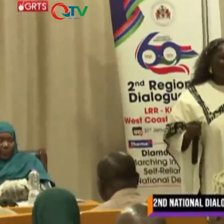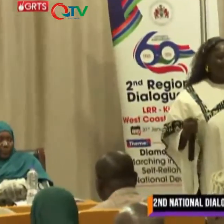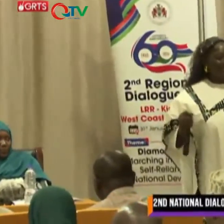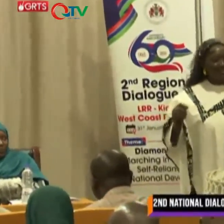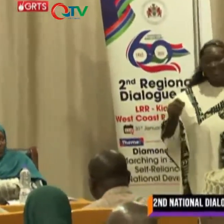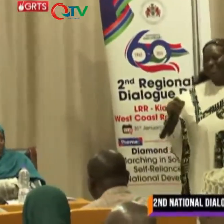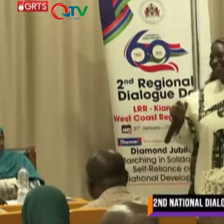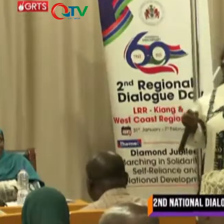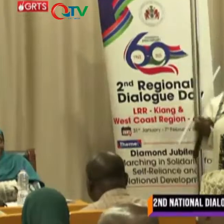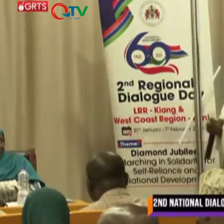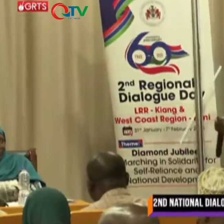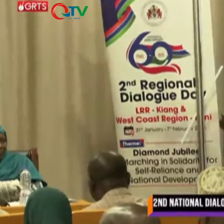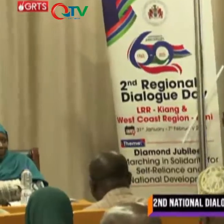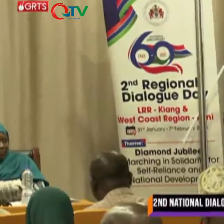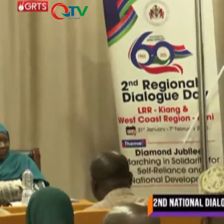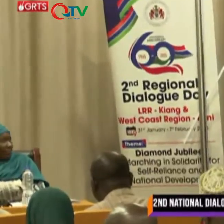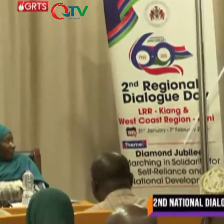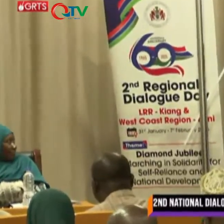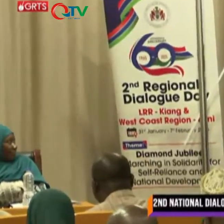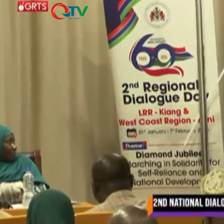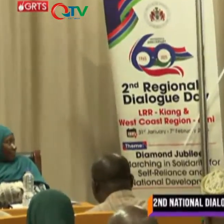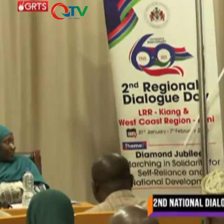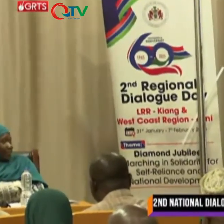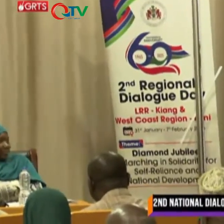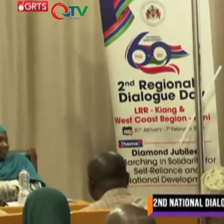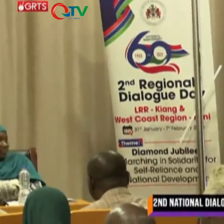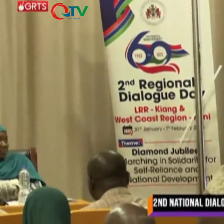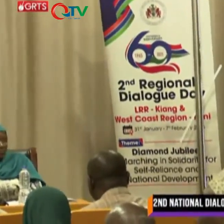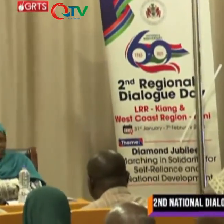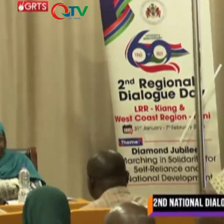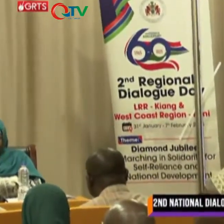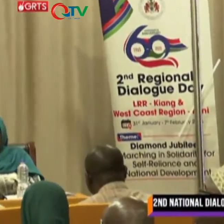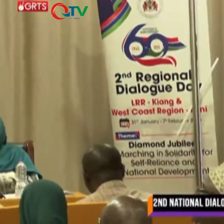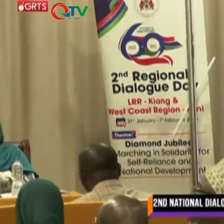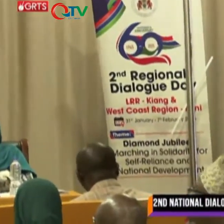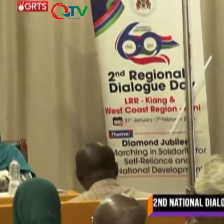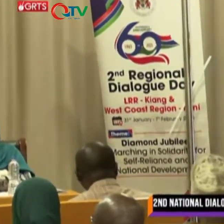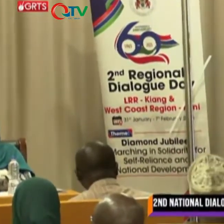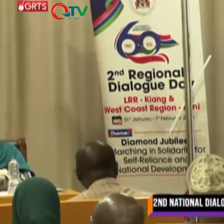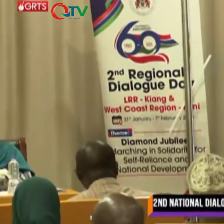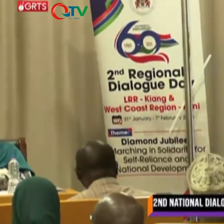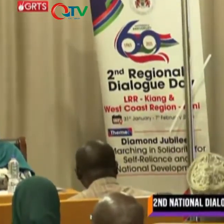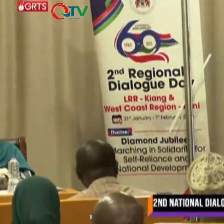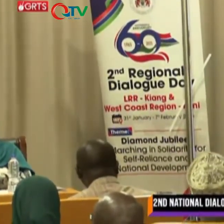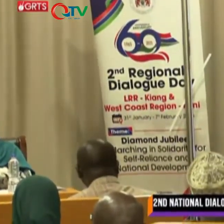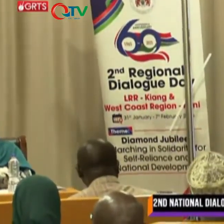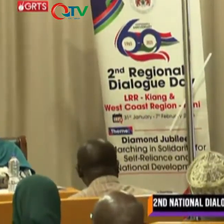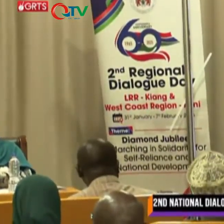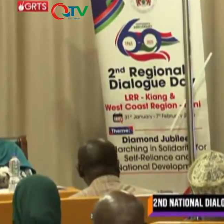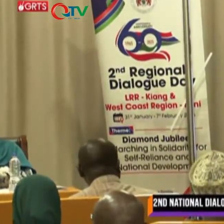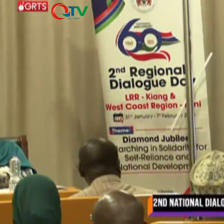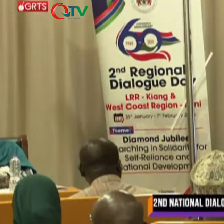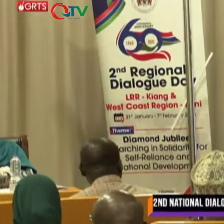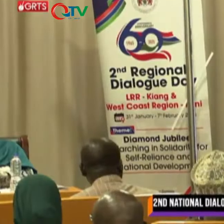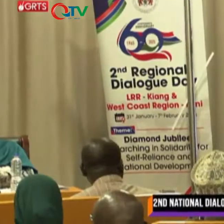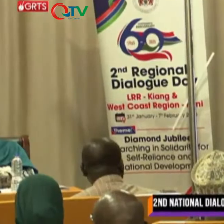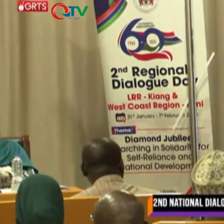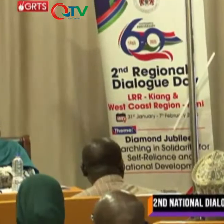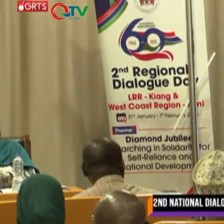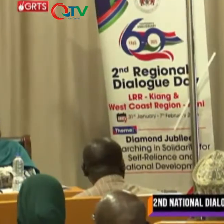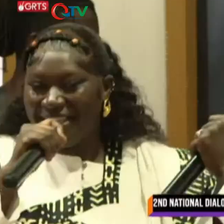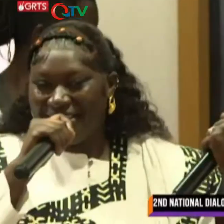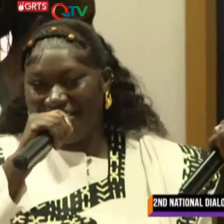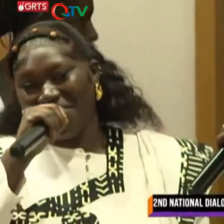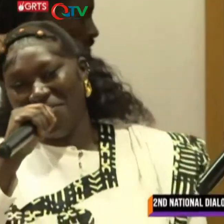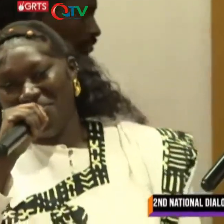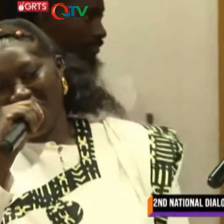Aiwali Aparakasi, give me the last one. Musunin tenten do gelanyadi.